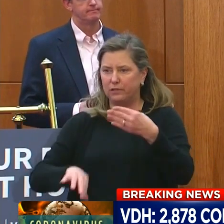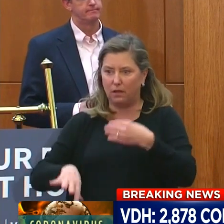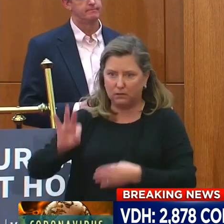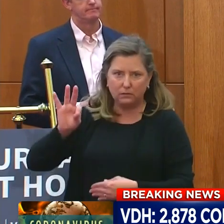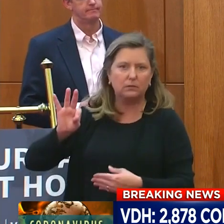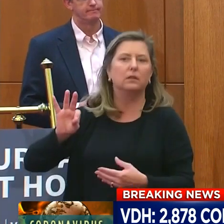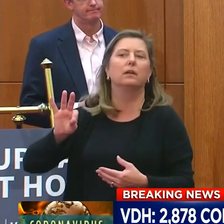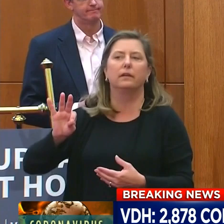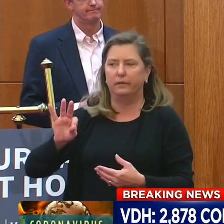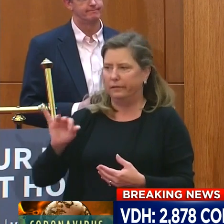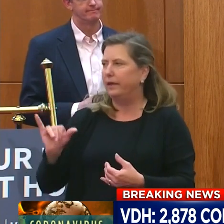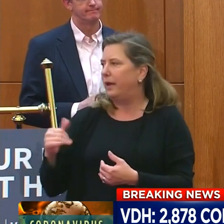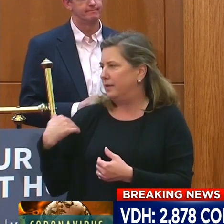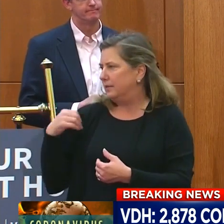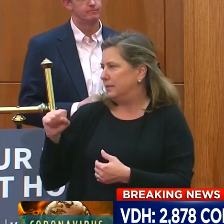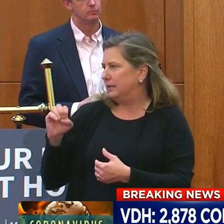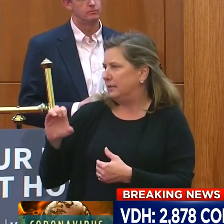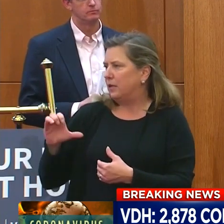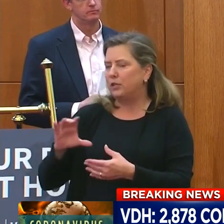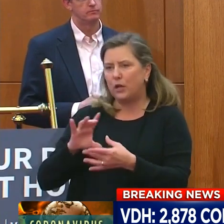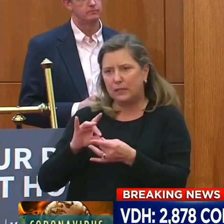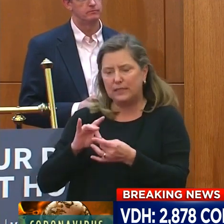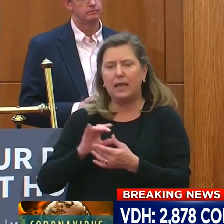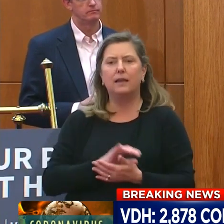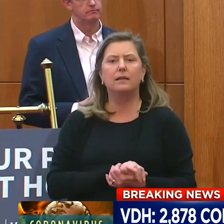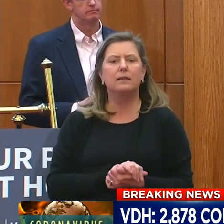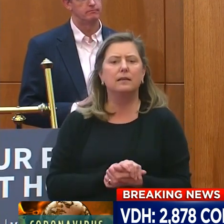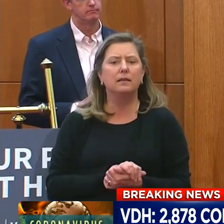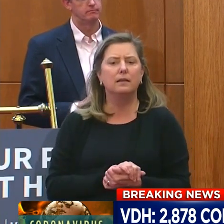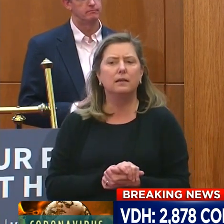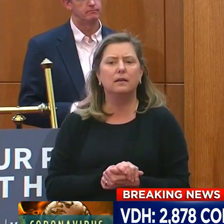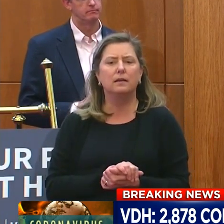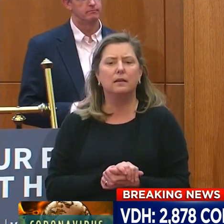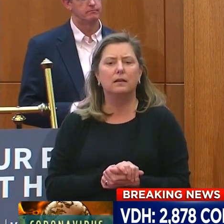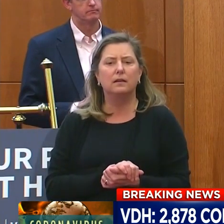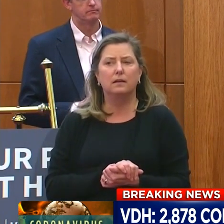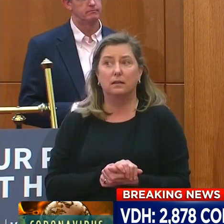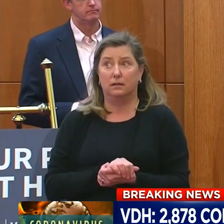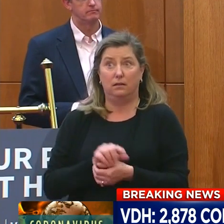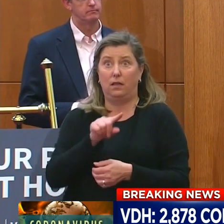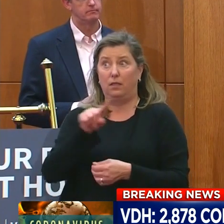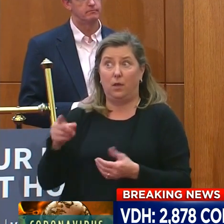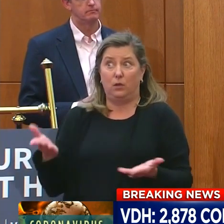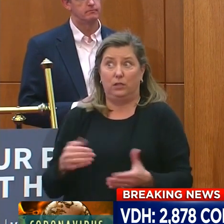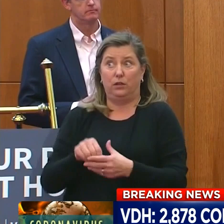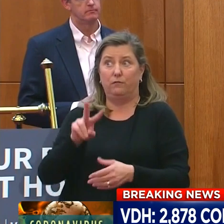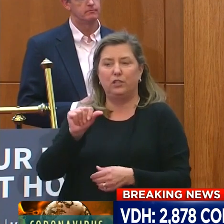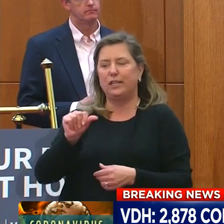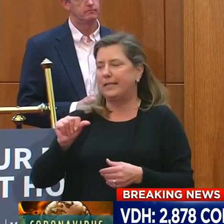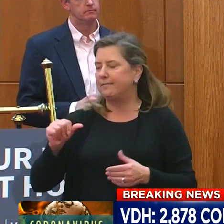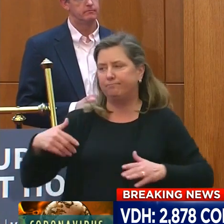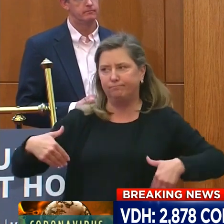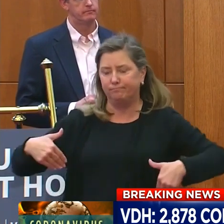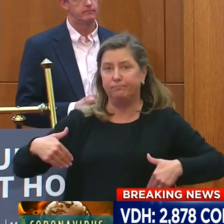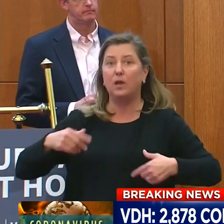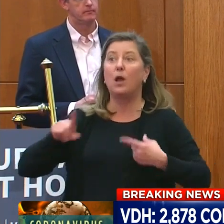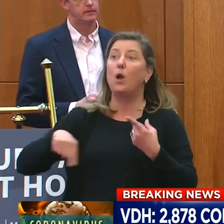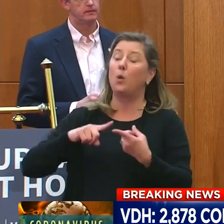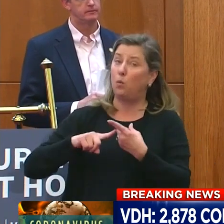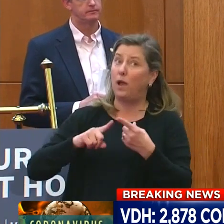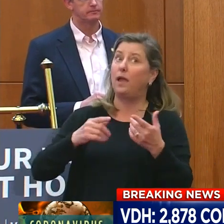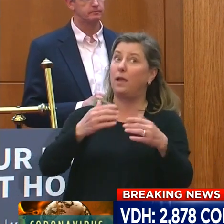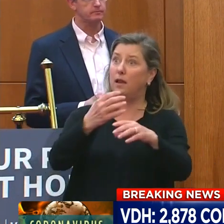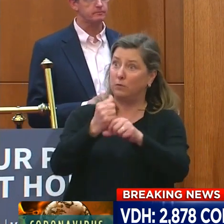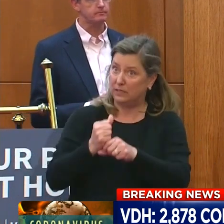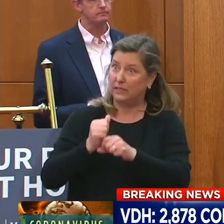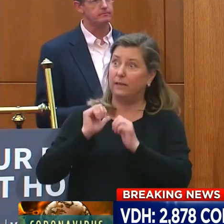as Secretary Carey mentioned, while these are not in place in Virginia, even when they do come in place, what